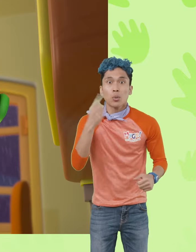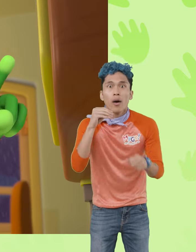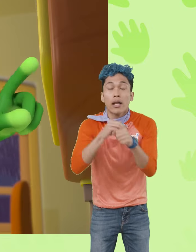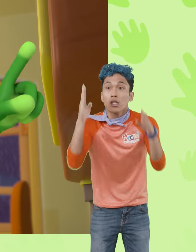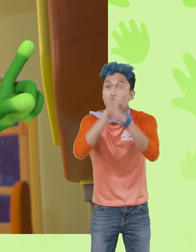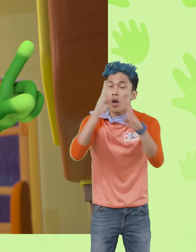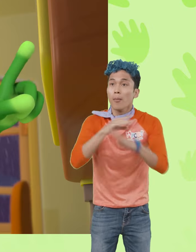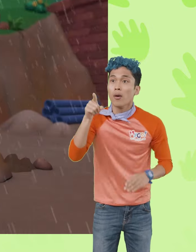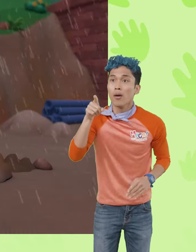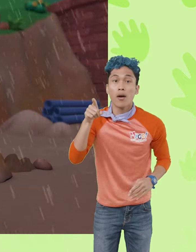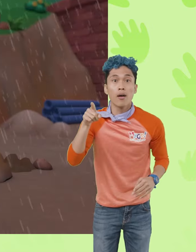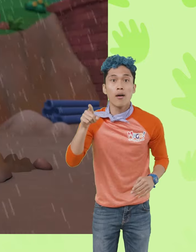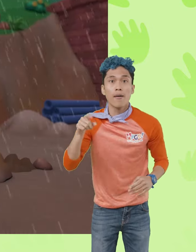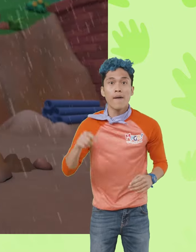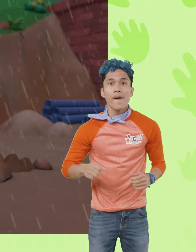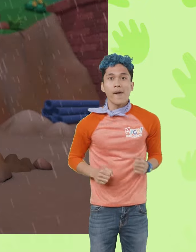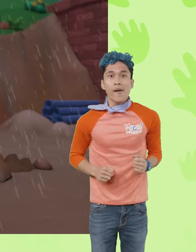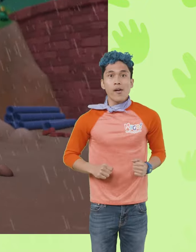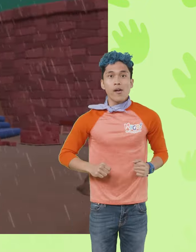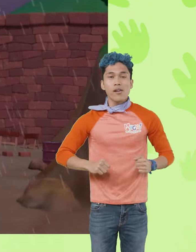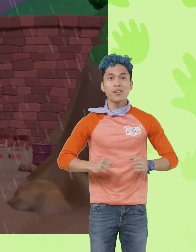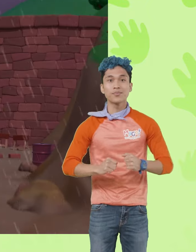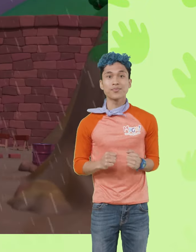Someone must be in trouble.